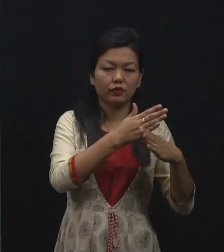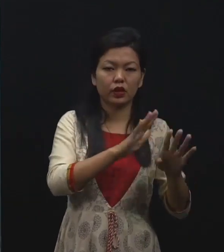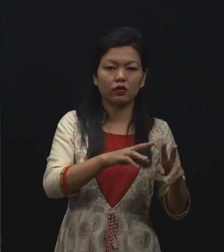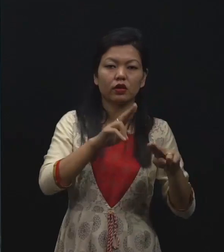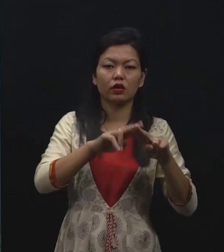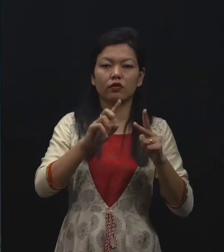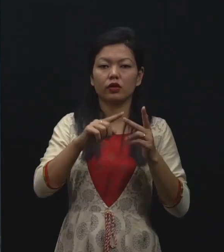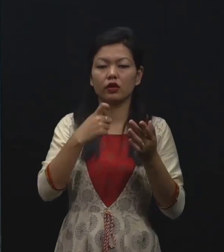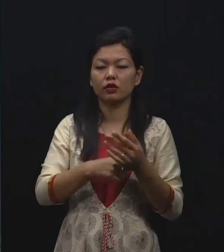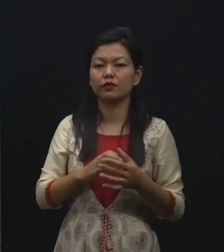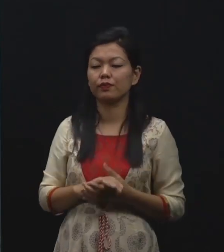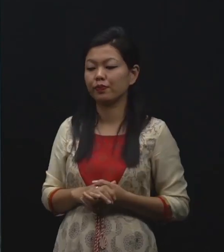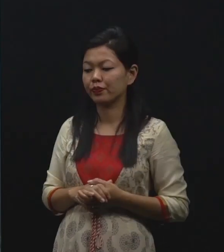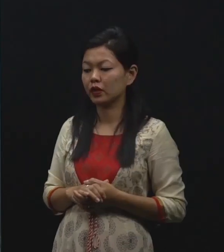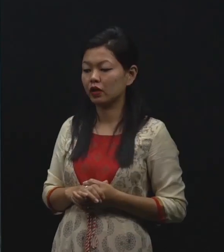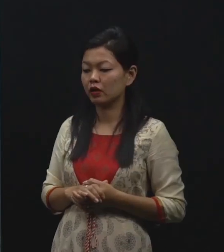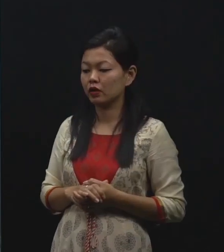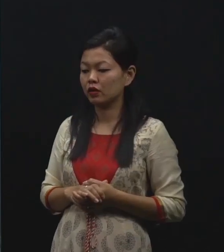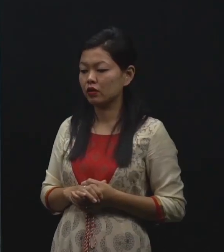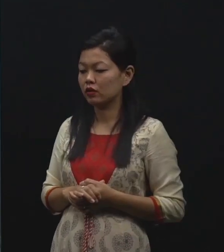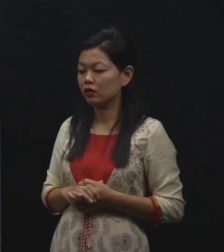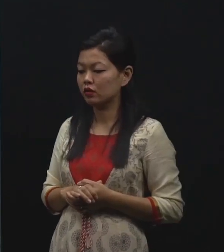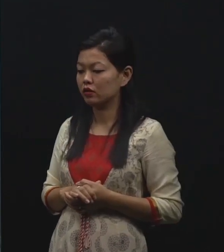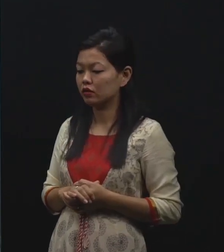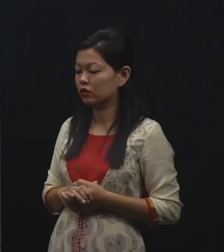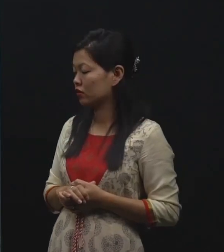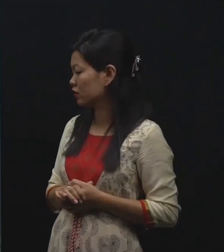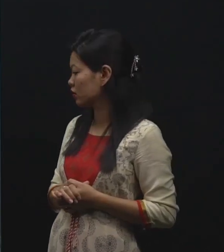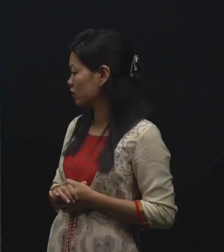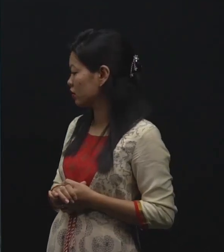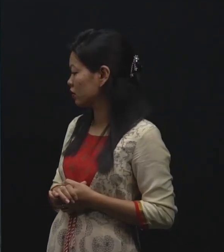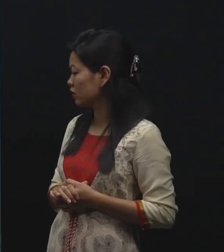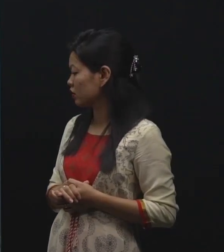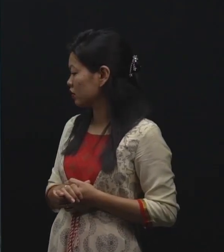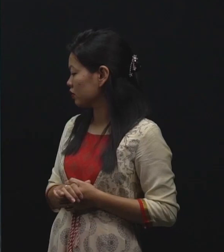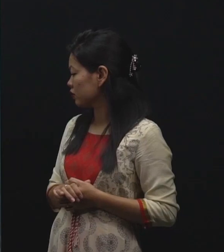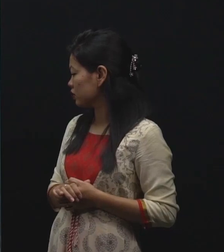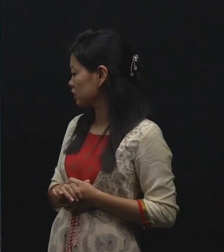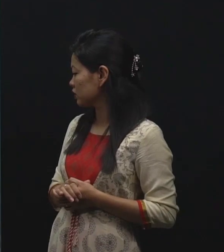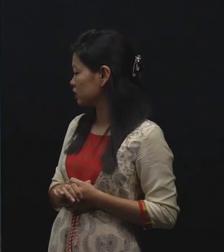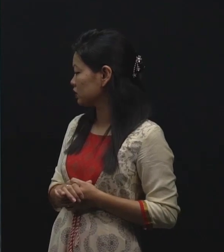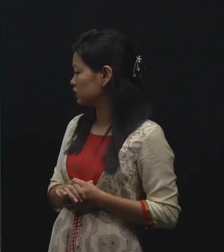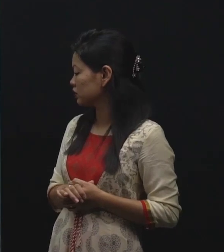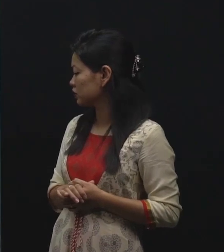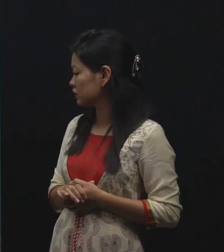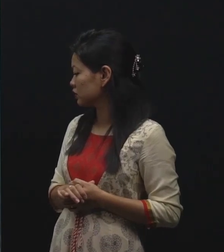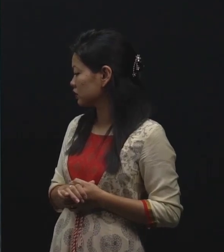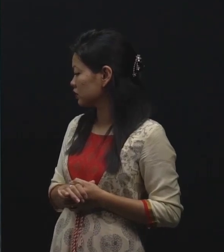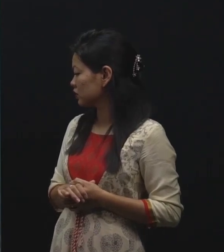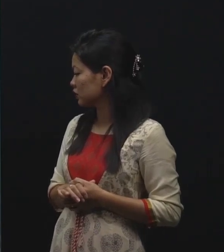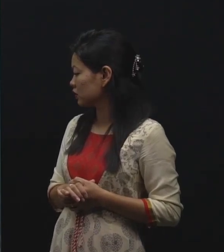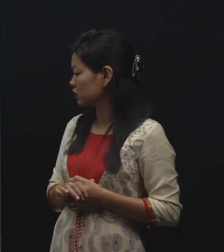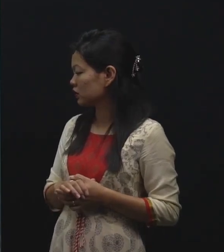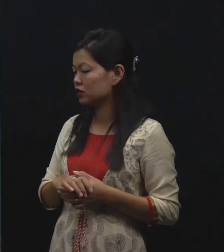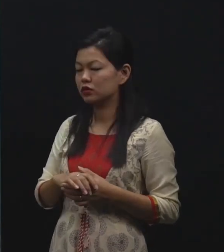one is the informant goes through the nearby police. Okay, so the informant has to